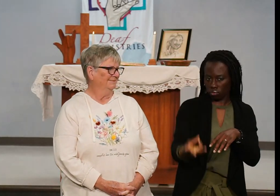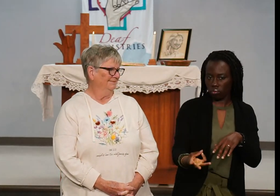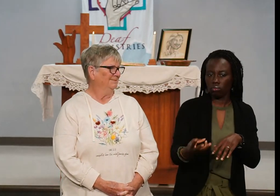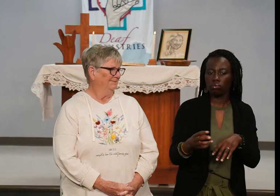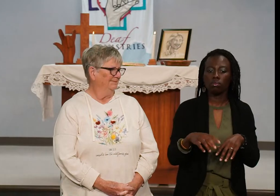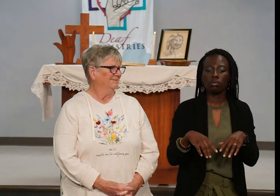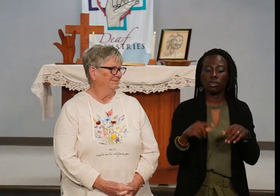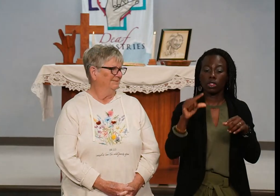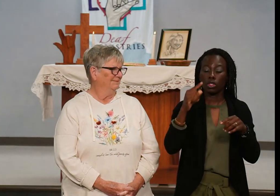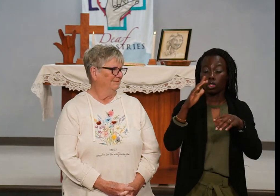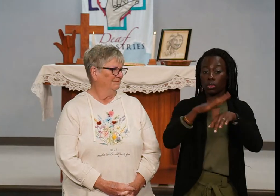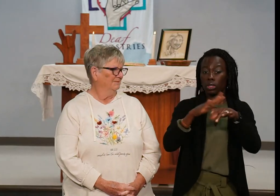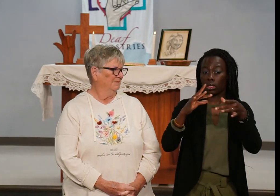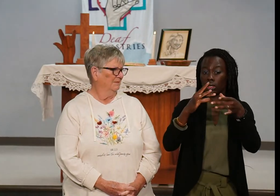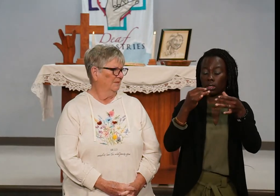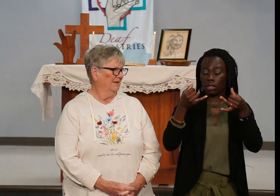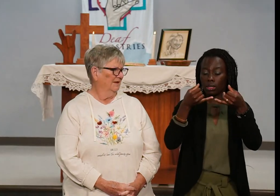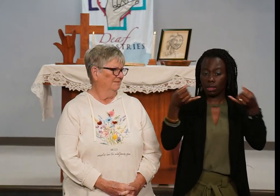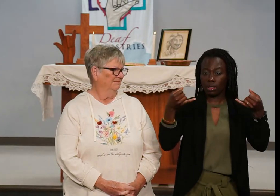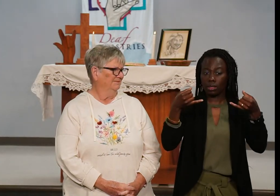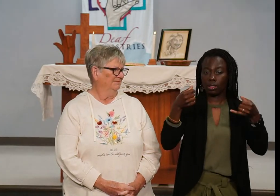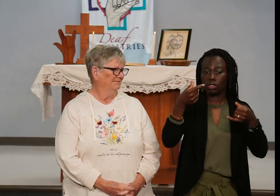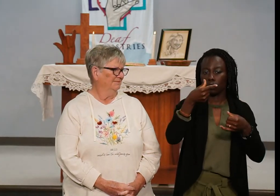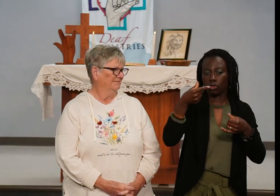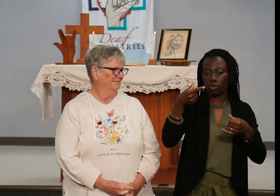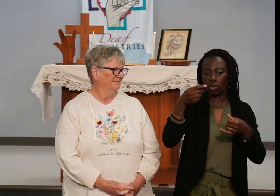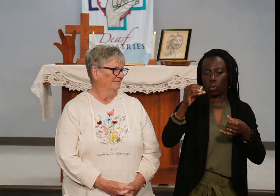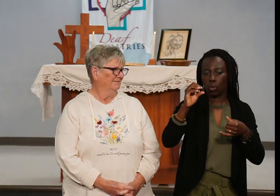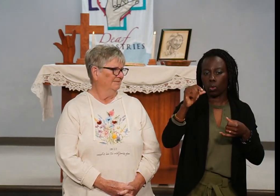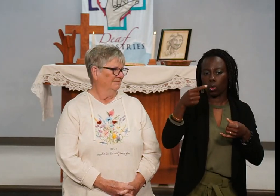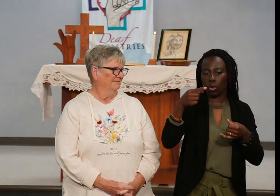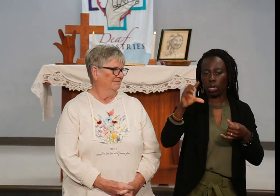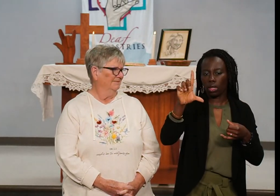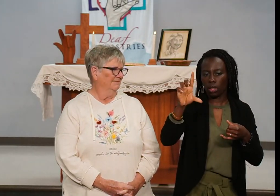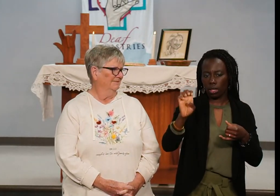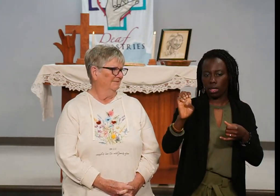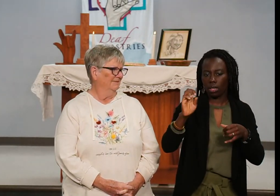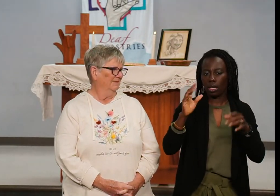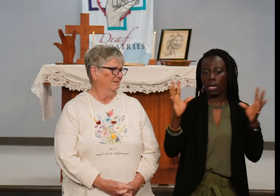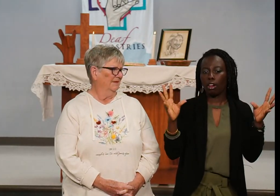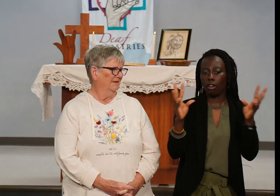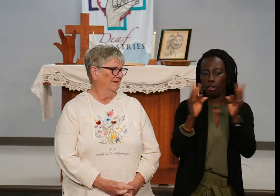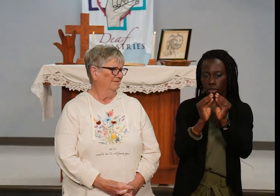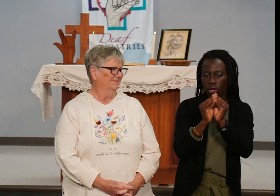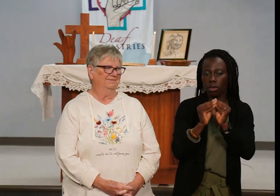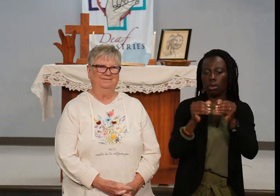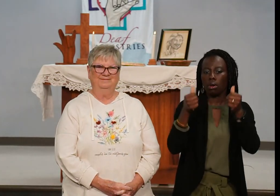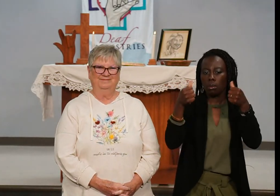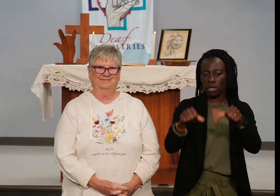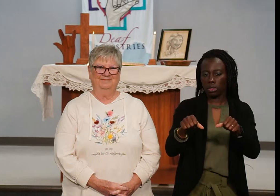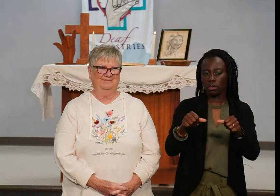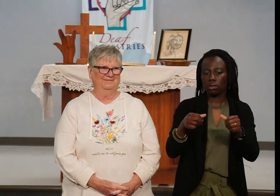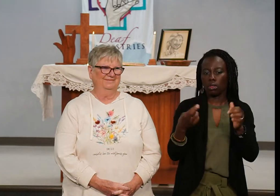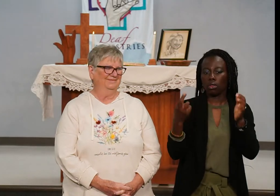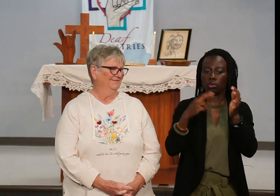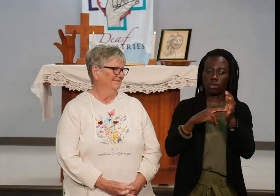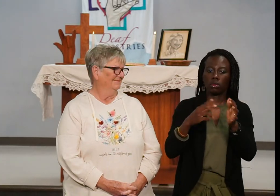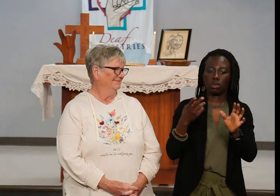17th, 2024, and on Wednesdays through Google Meet. And please post your